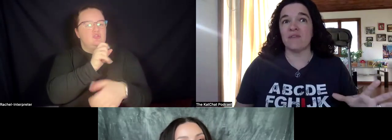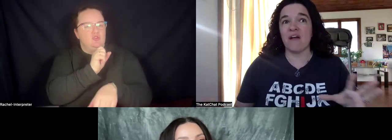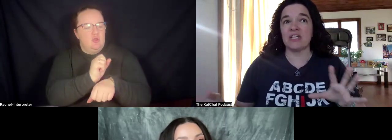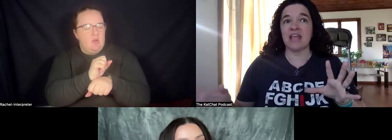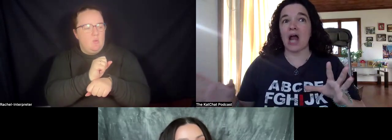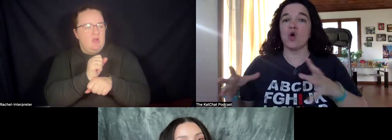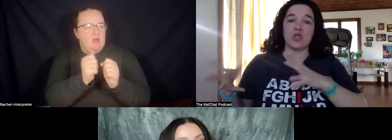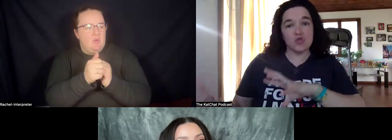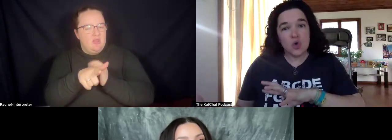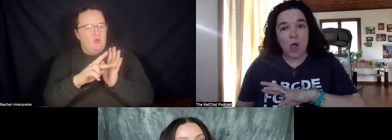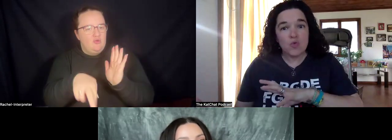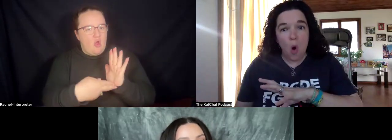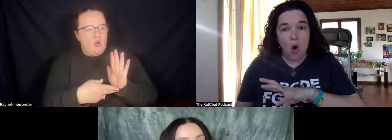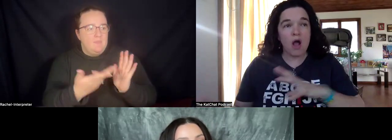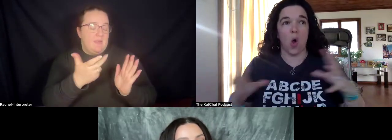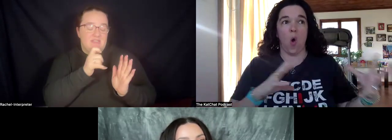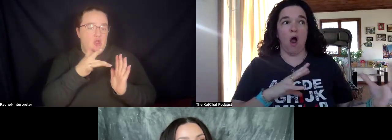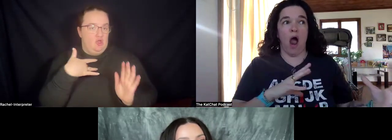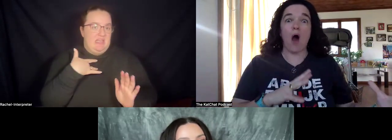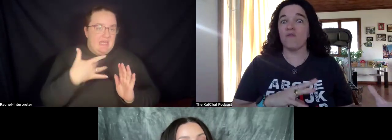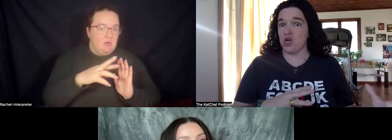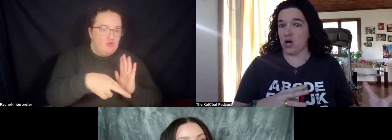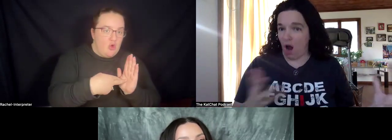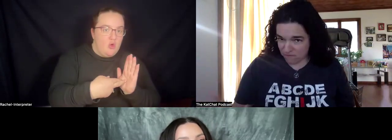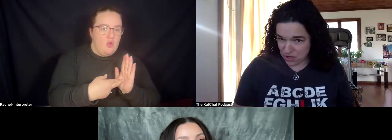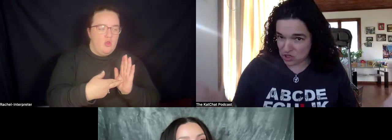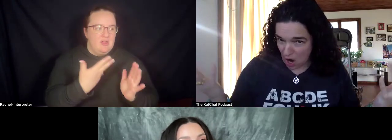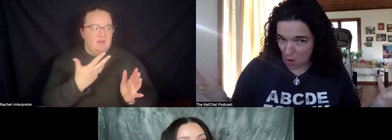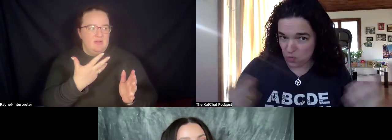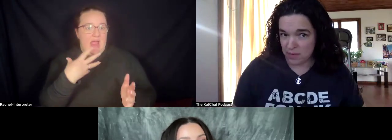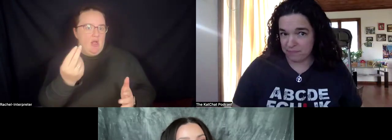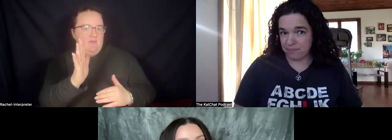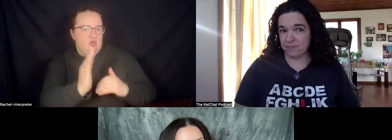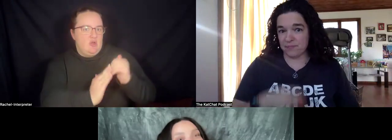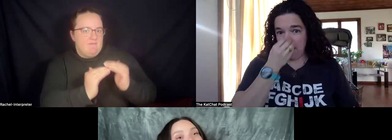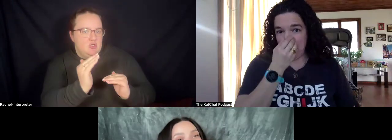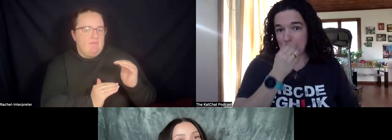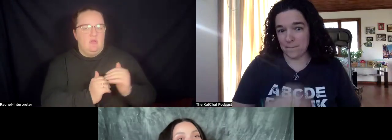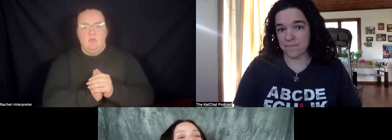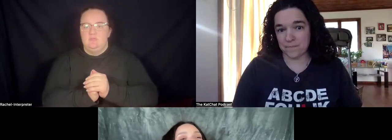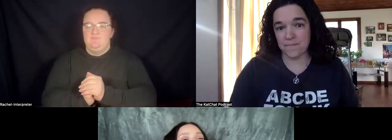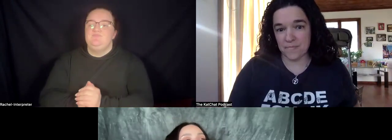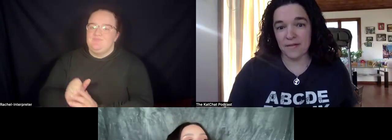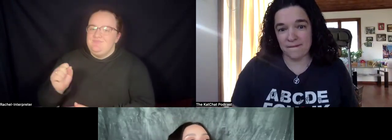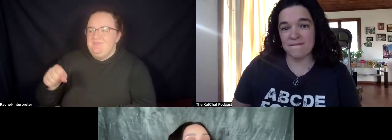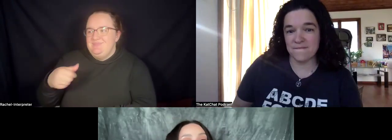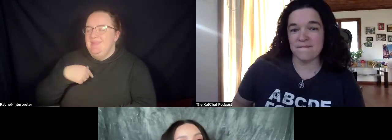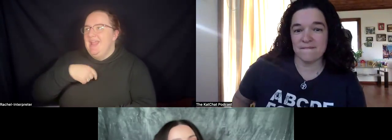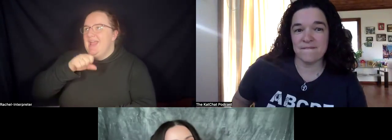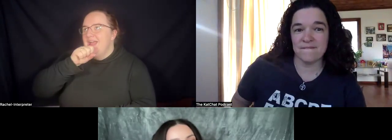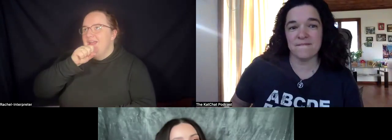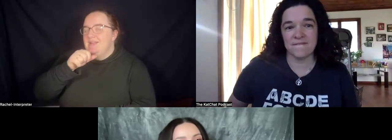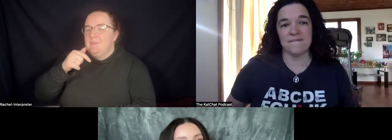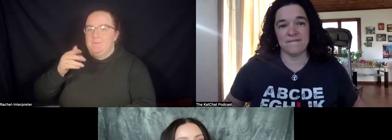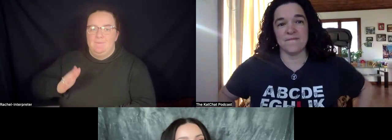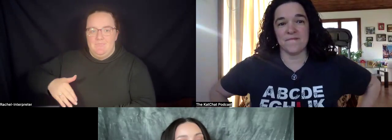world, even if it's not your usual world or out of your comfort zone. hmm I was a horse